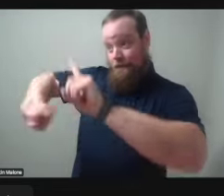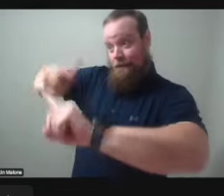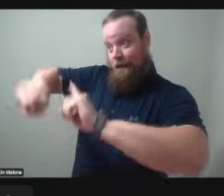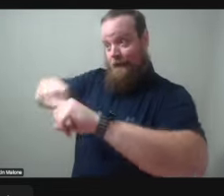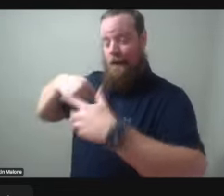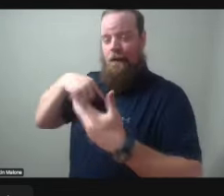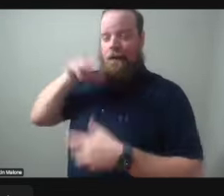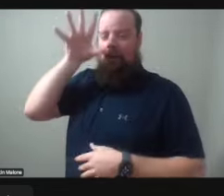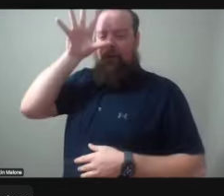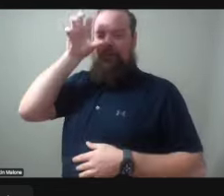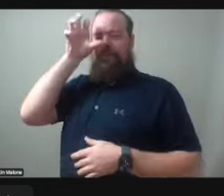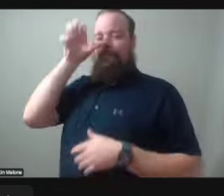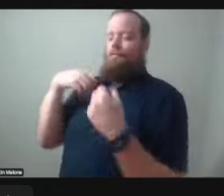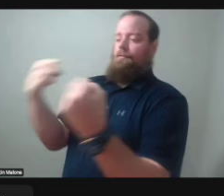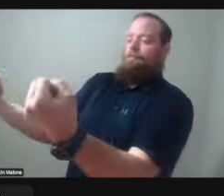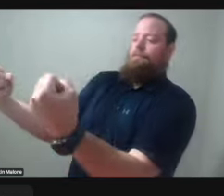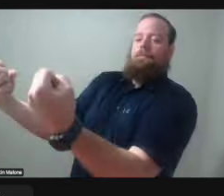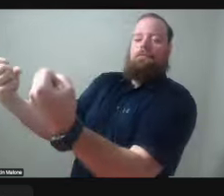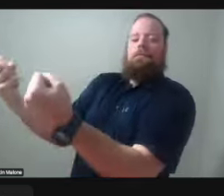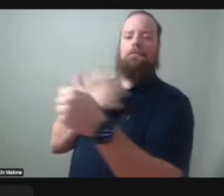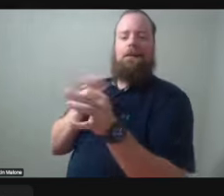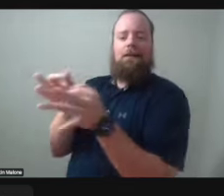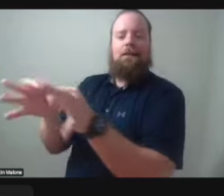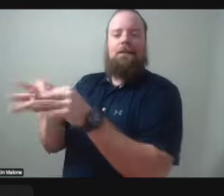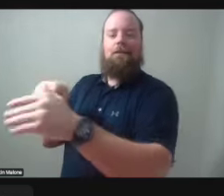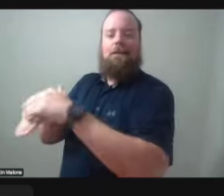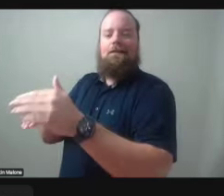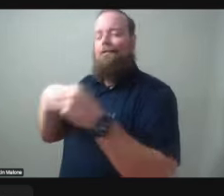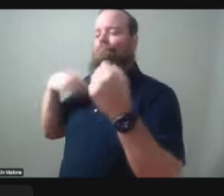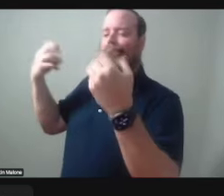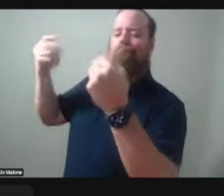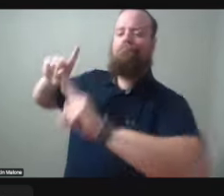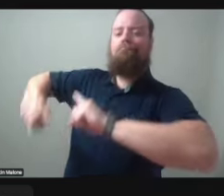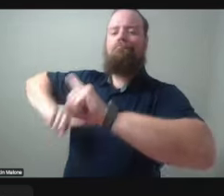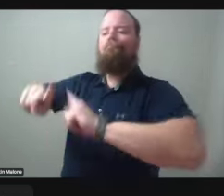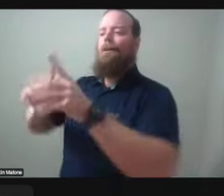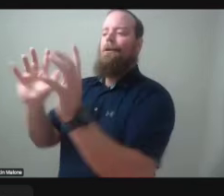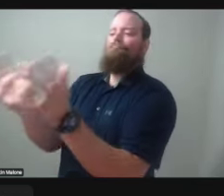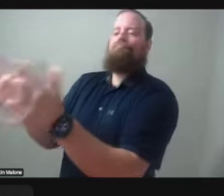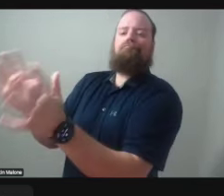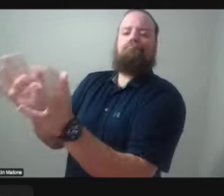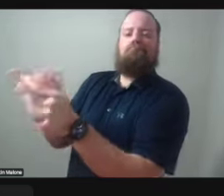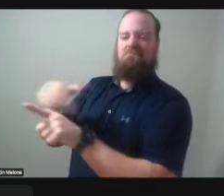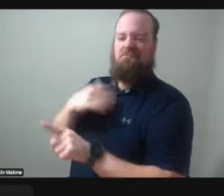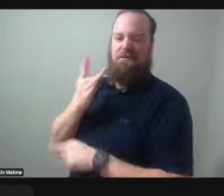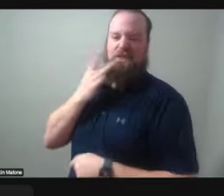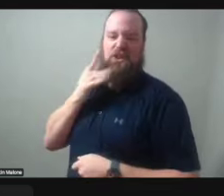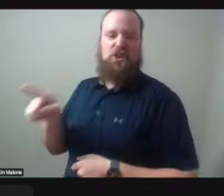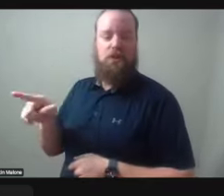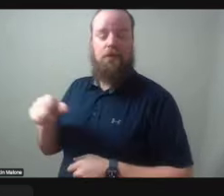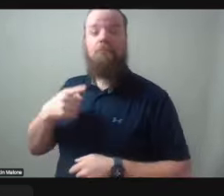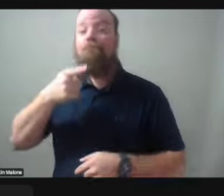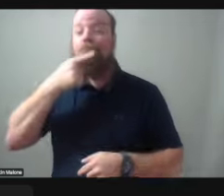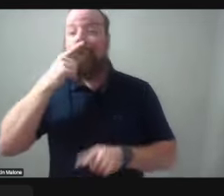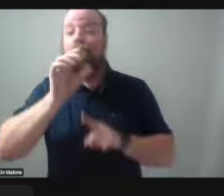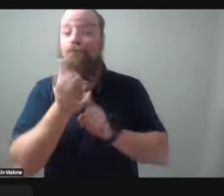but it's important that when I am with individuals who are using American Sign Language, that's when I feel my